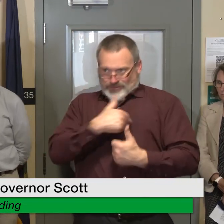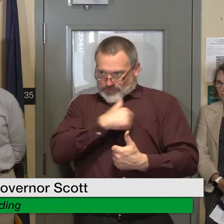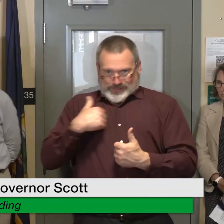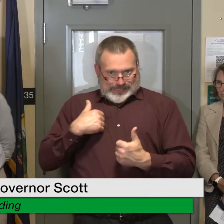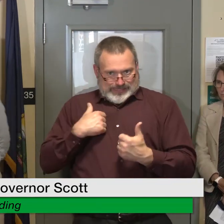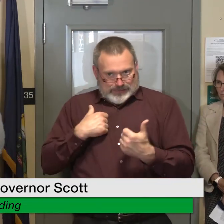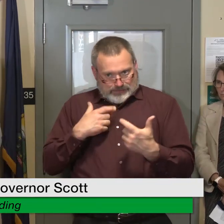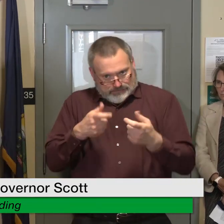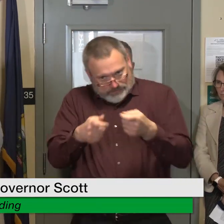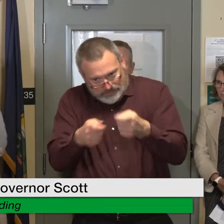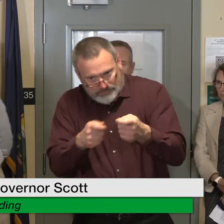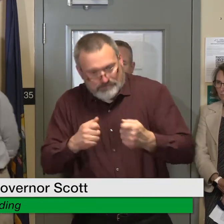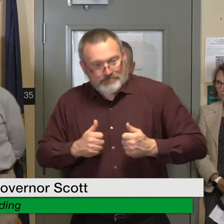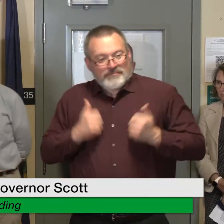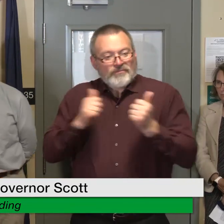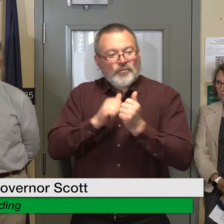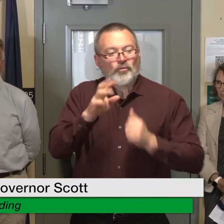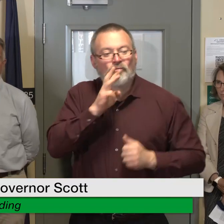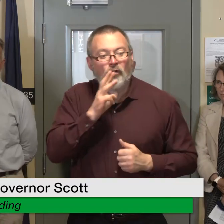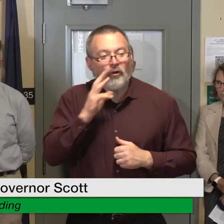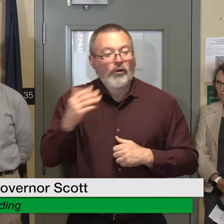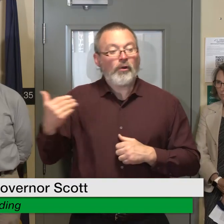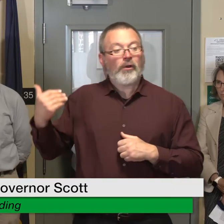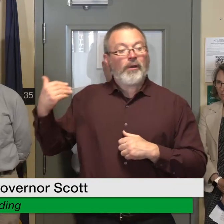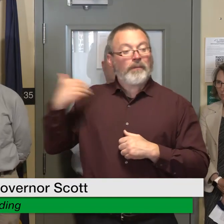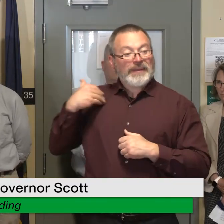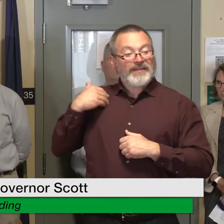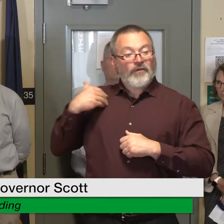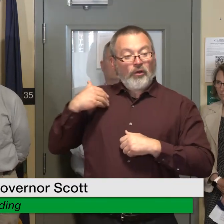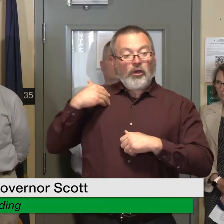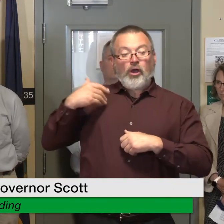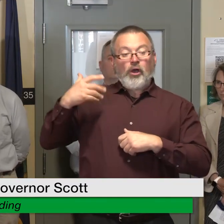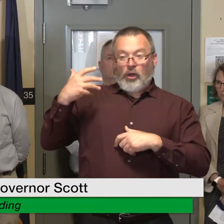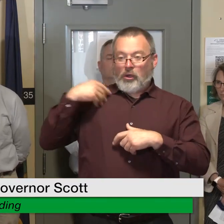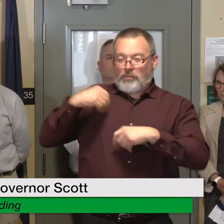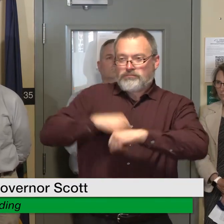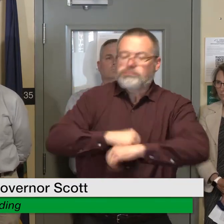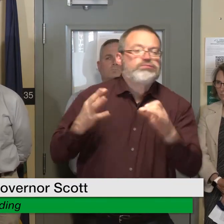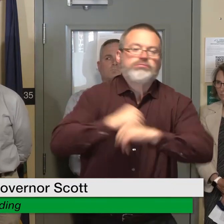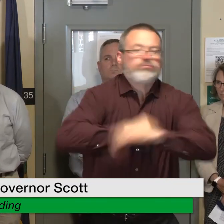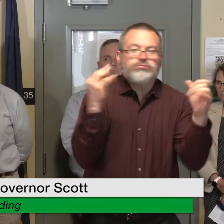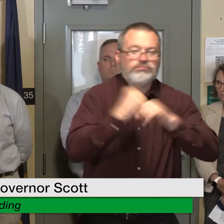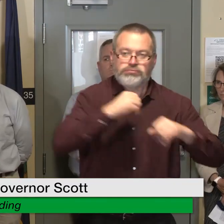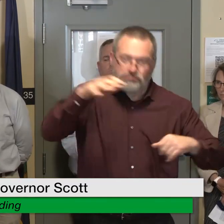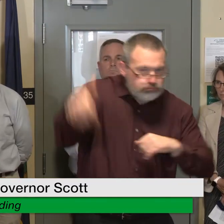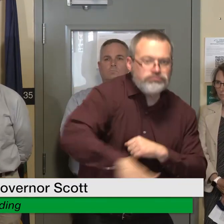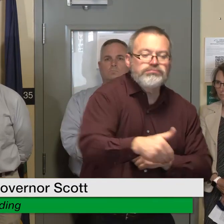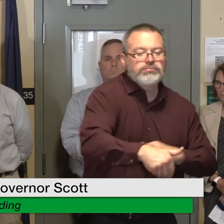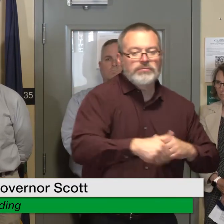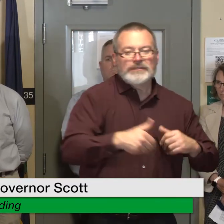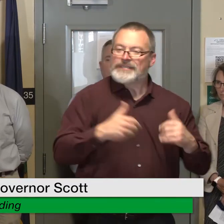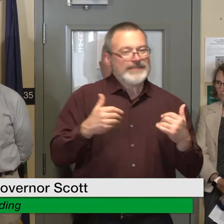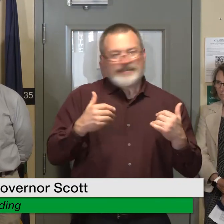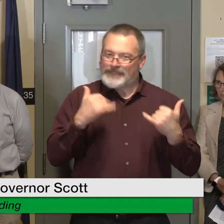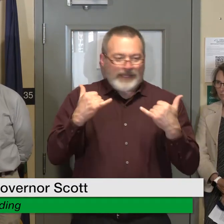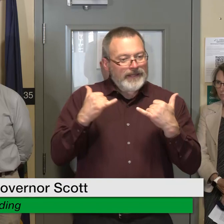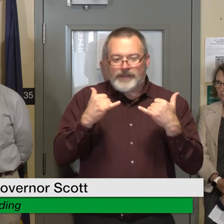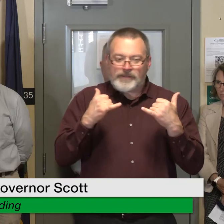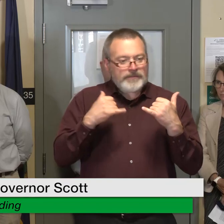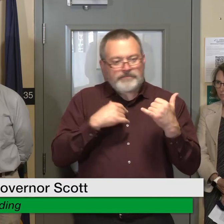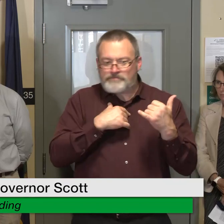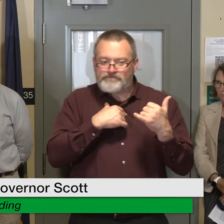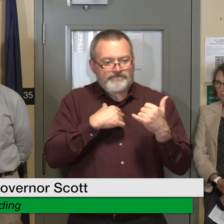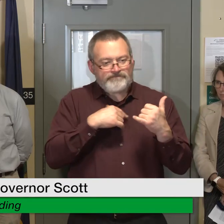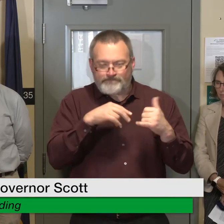machines and dynamite to relocate our rivers out of the way and to the valley edge, and then pin them in place and confine them to